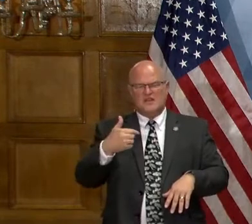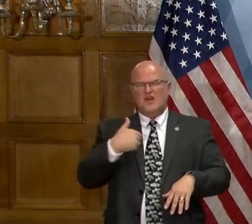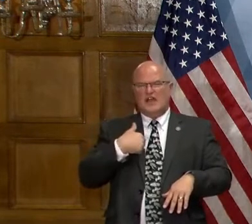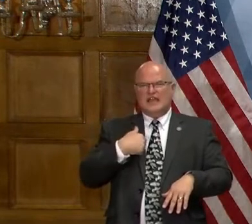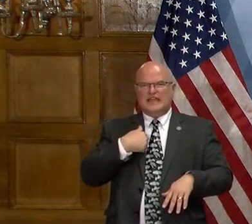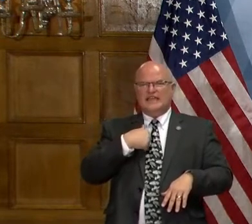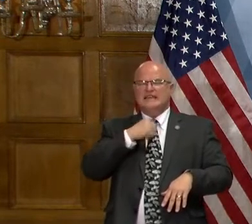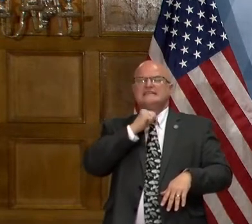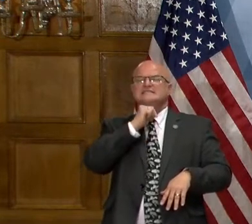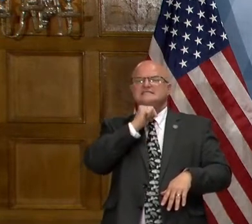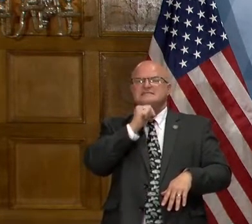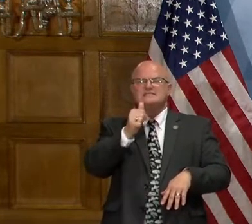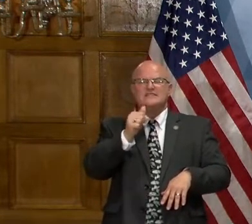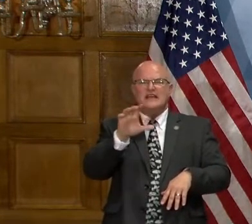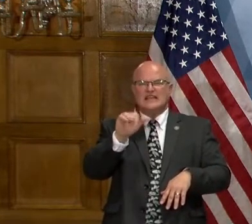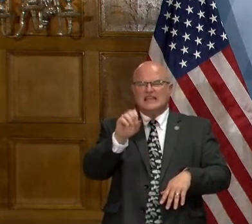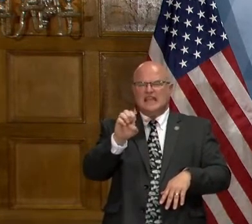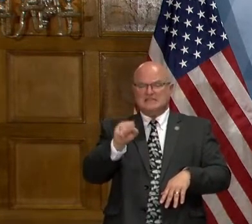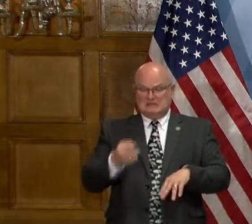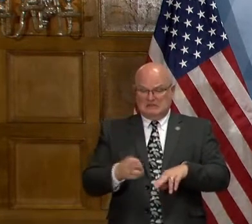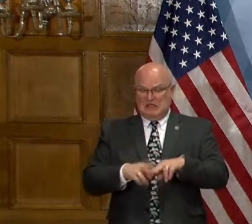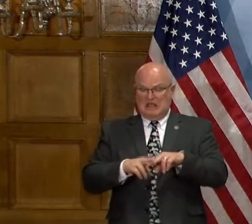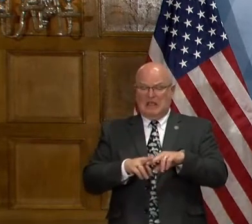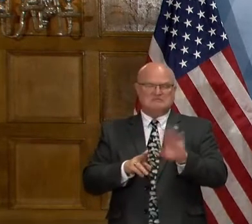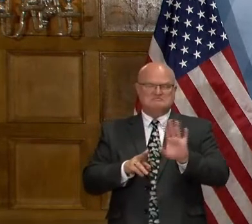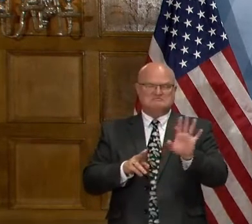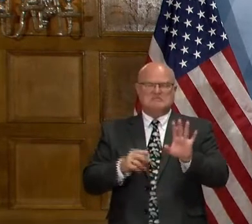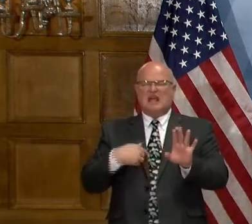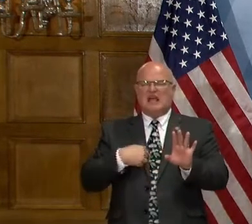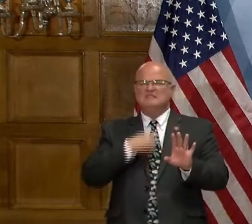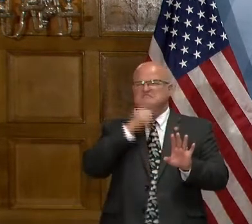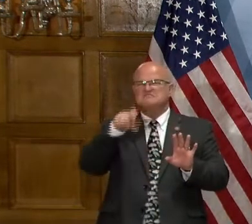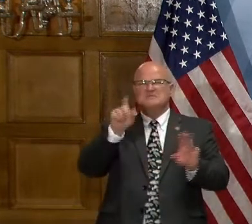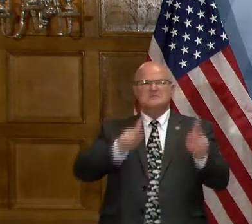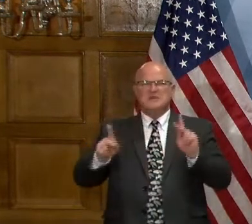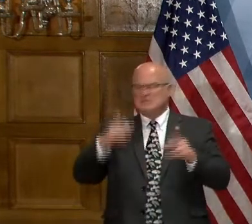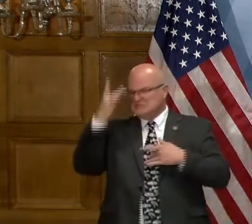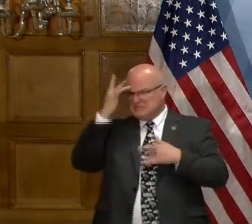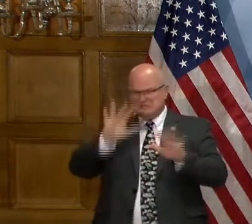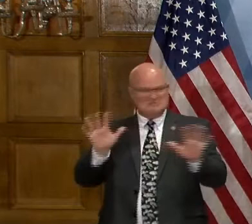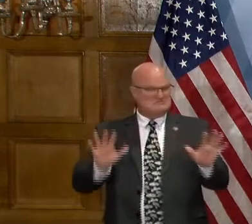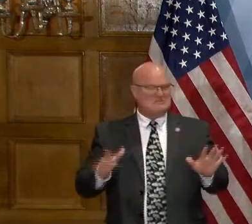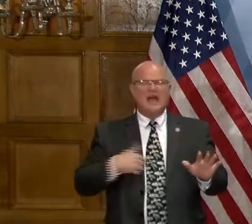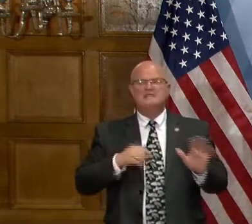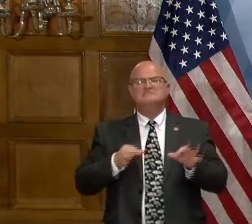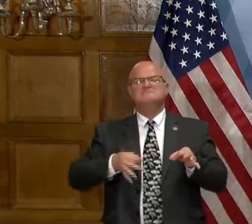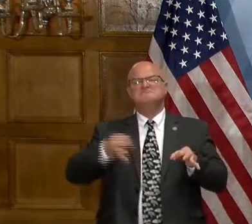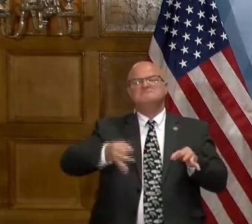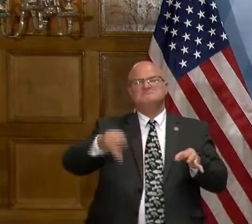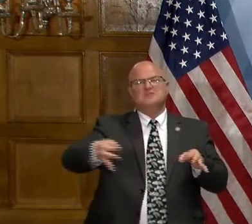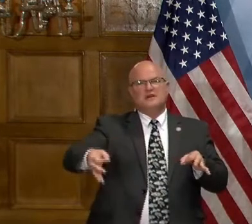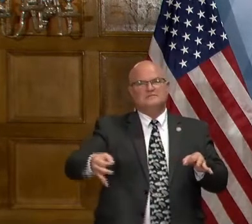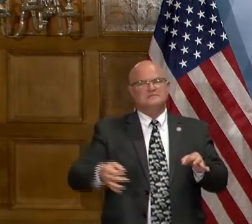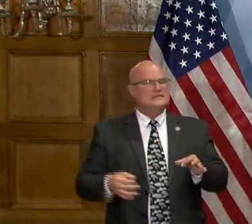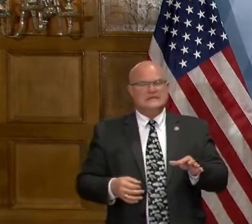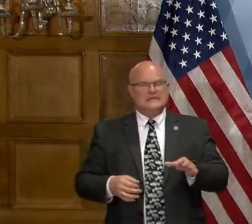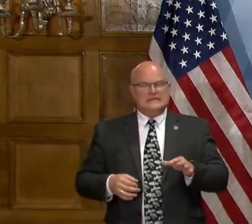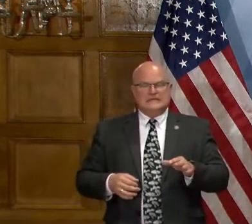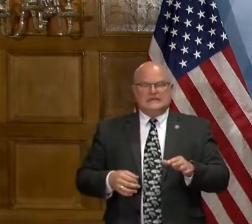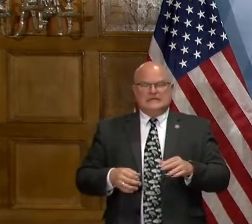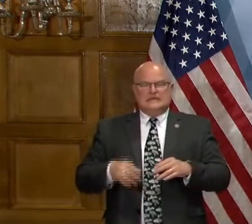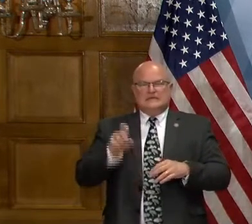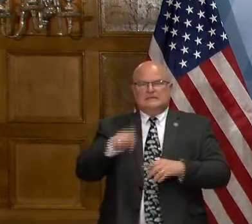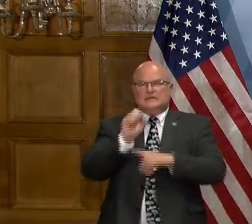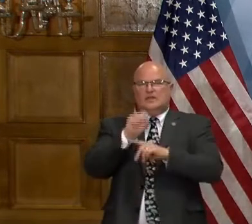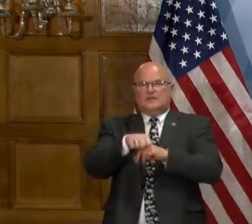it's not getting, the cases aren't going up again, and so I don't know anybody who's sick, so I'm just going to put it off. And that's what we have